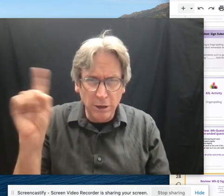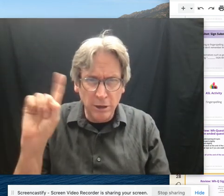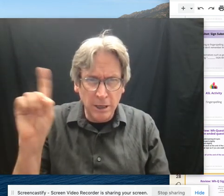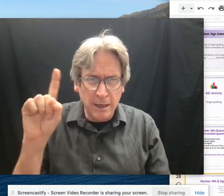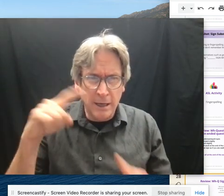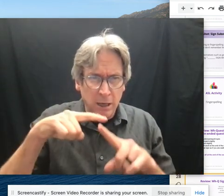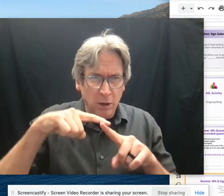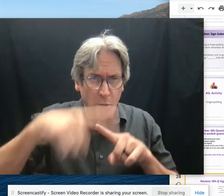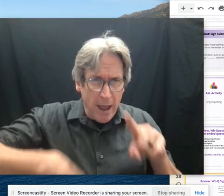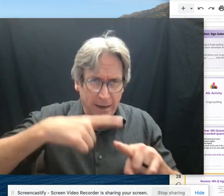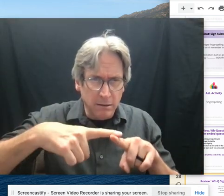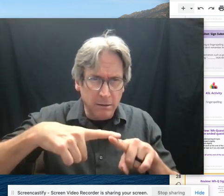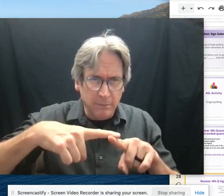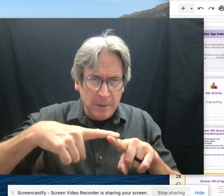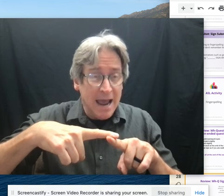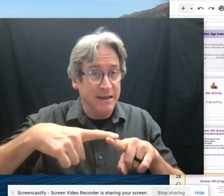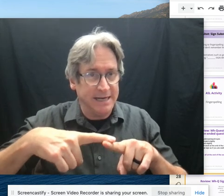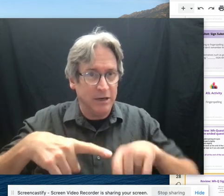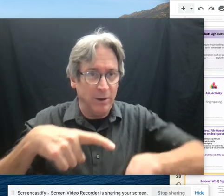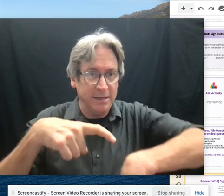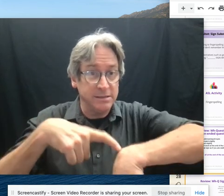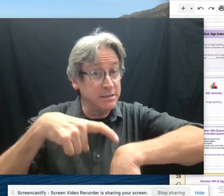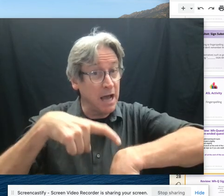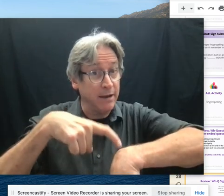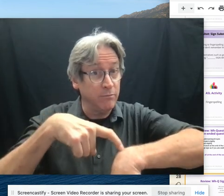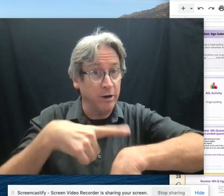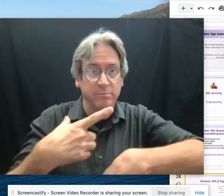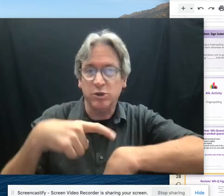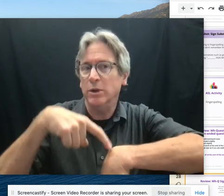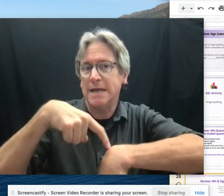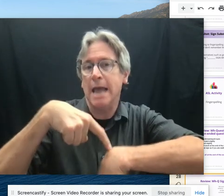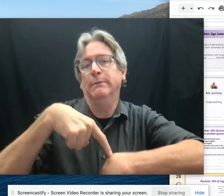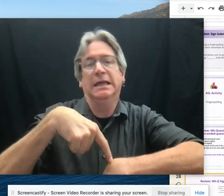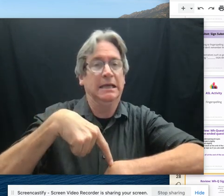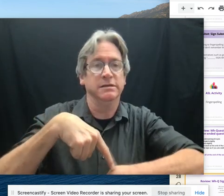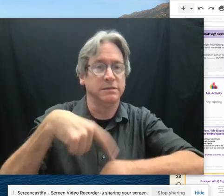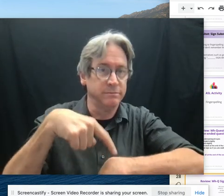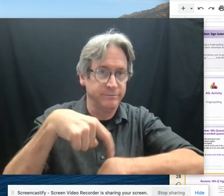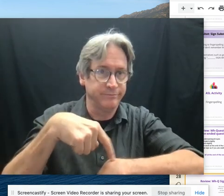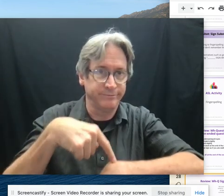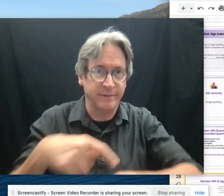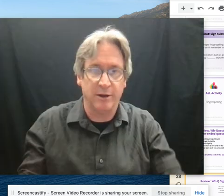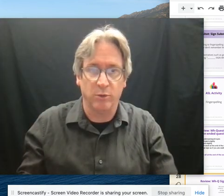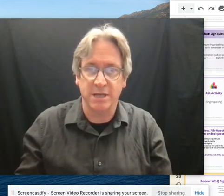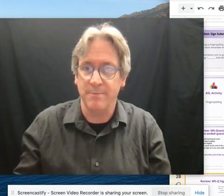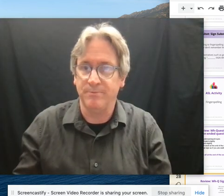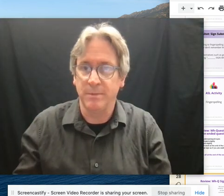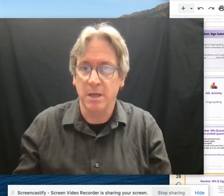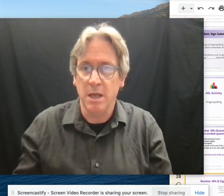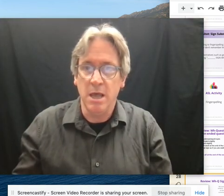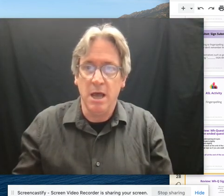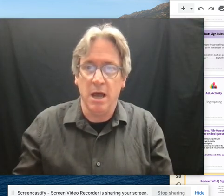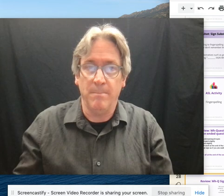where, when, and the second one is time, right? So what time is, at what